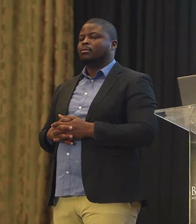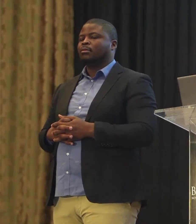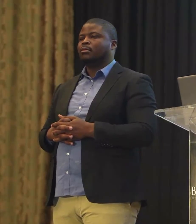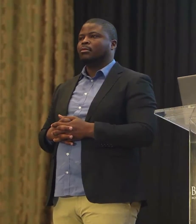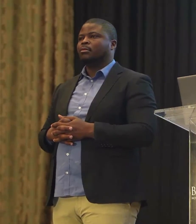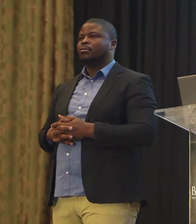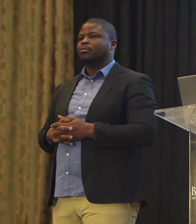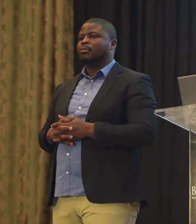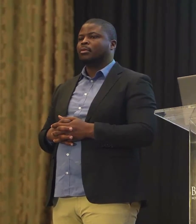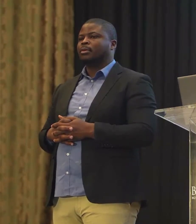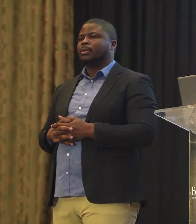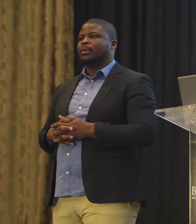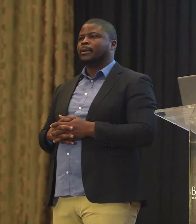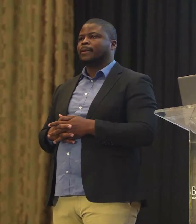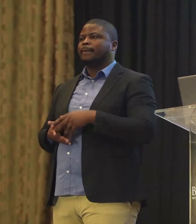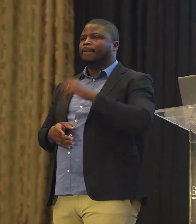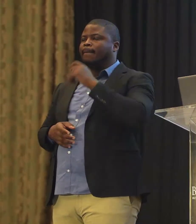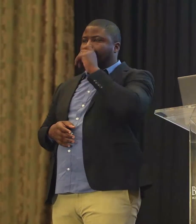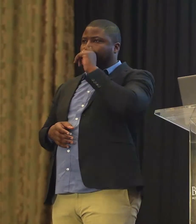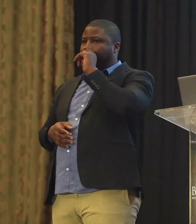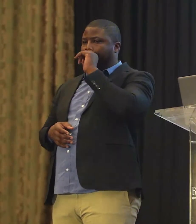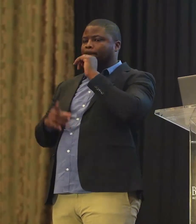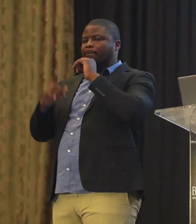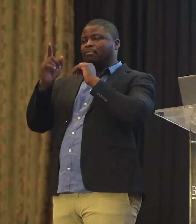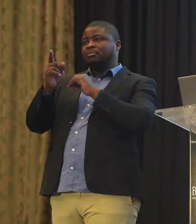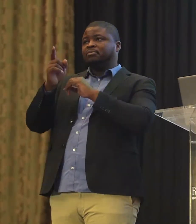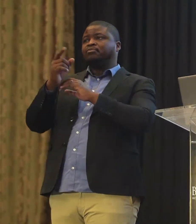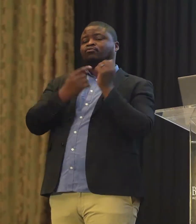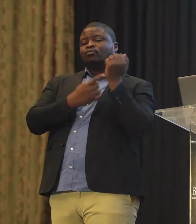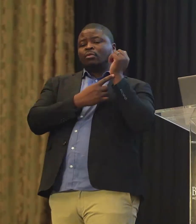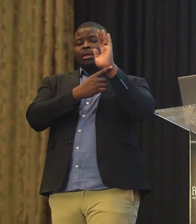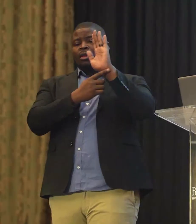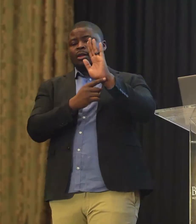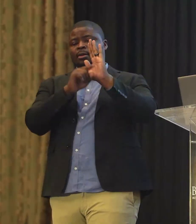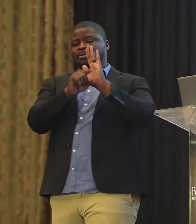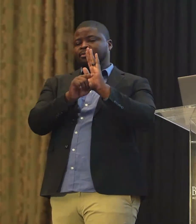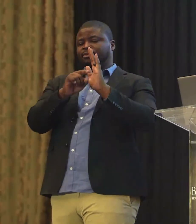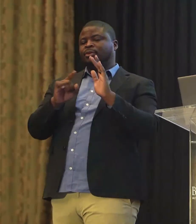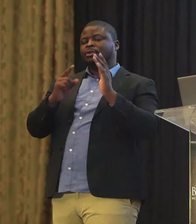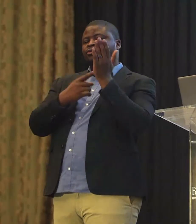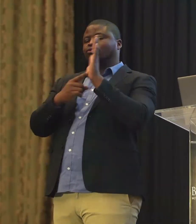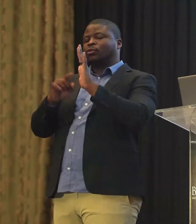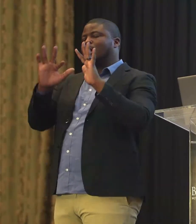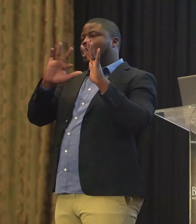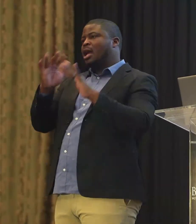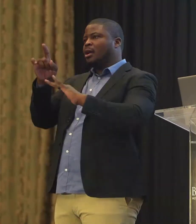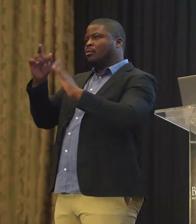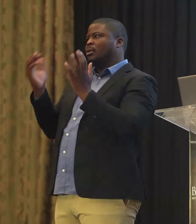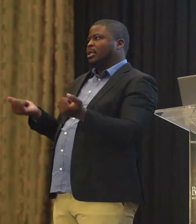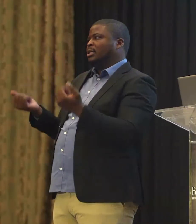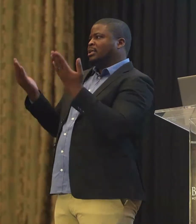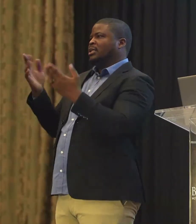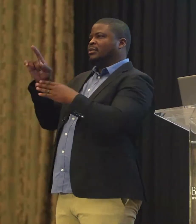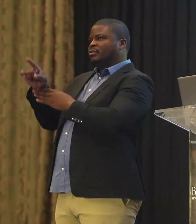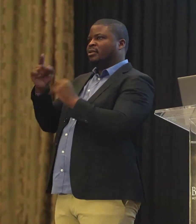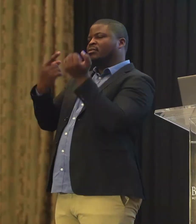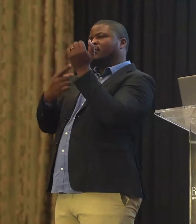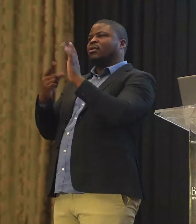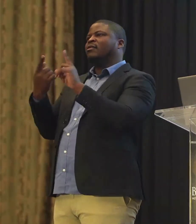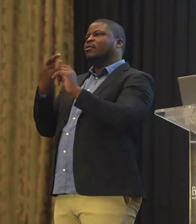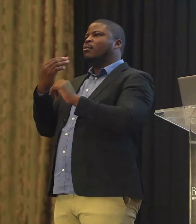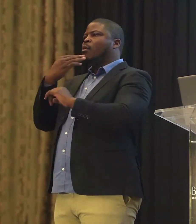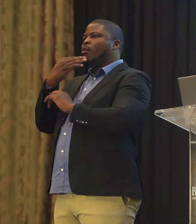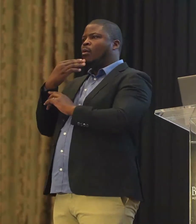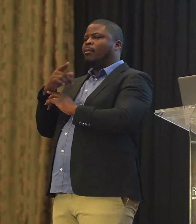All right, so this slide just basically shows the comprehensive and tailored services that are offered by the PEFA program. I think all